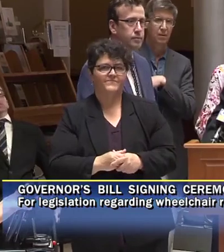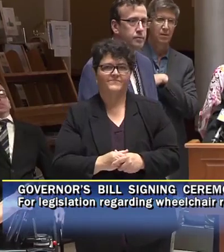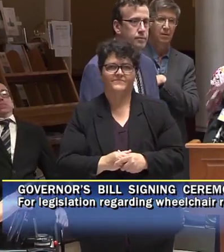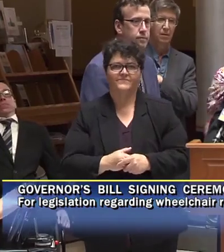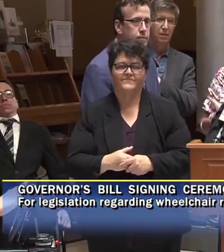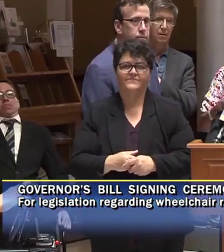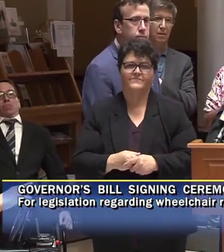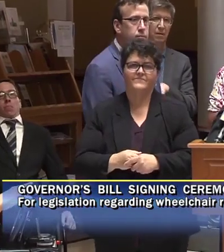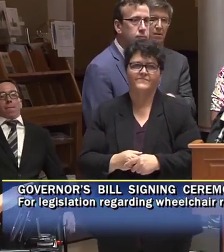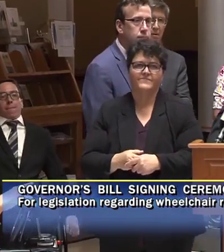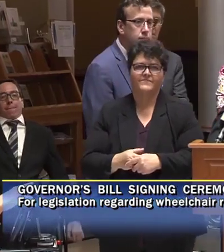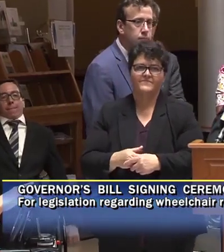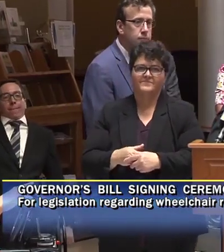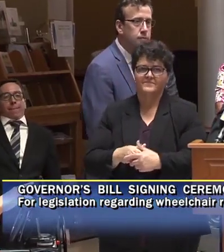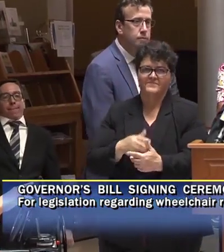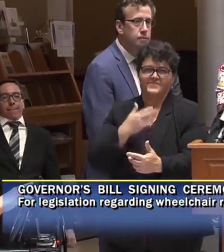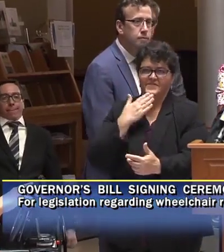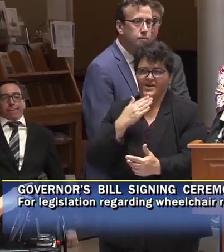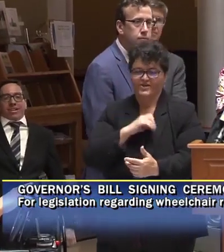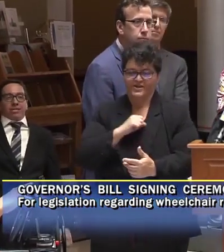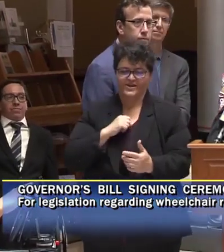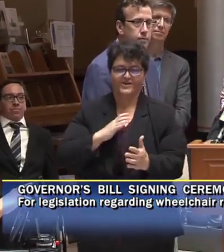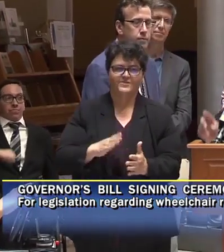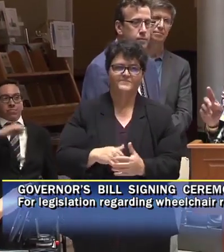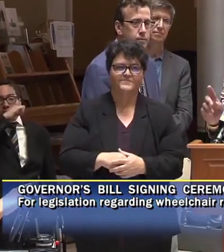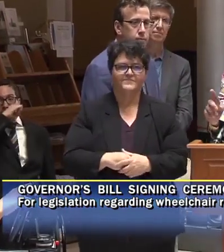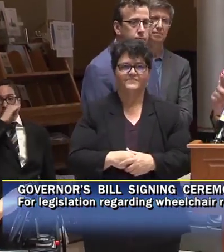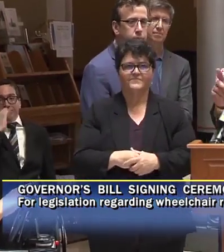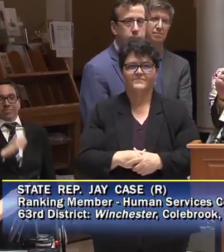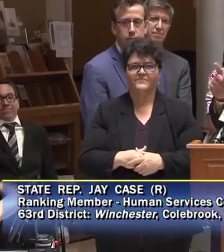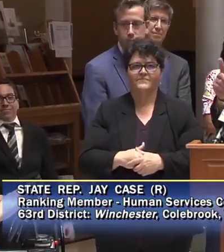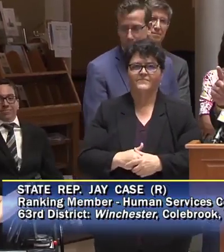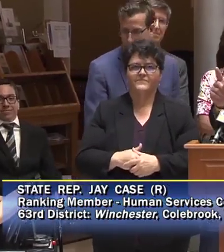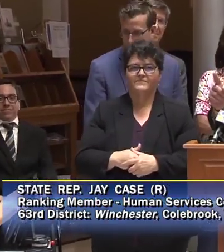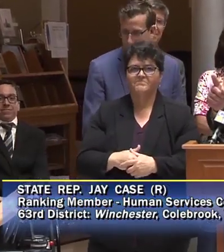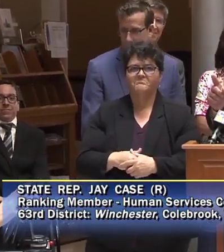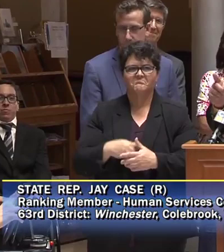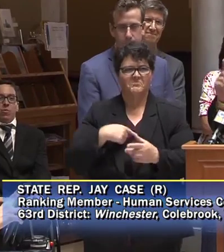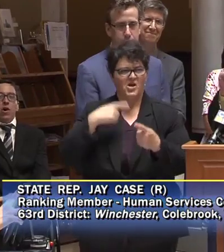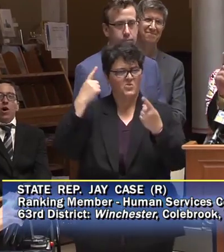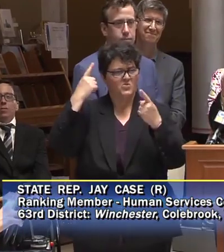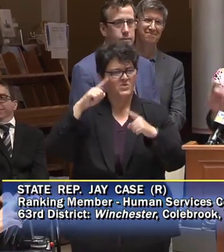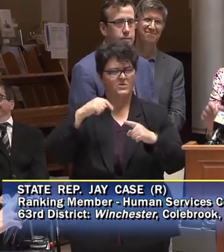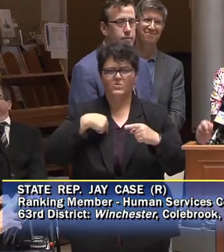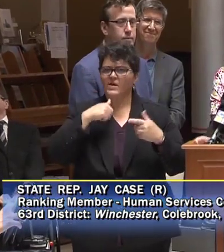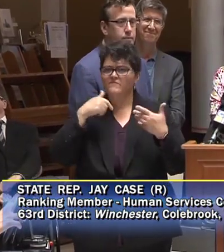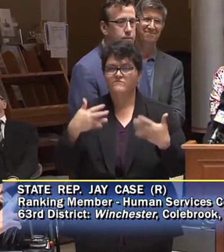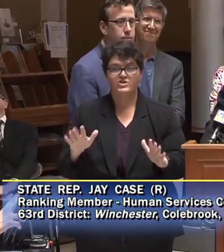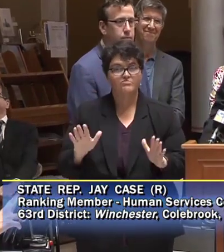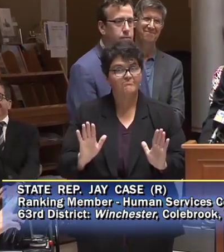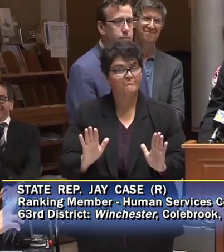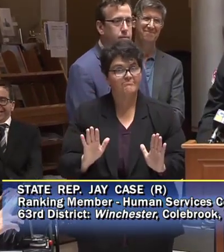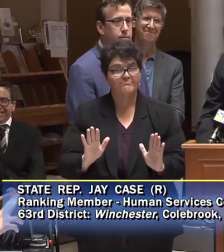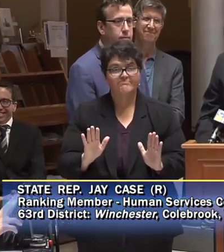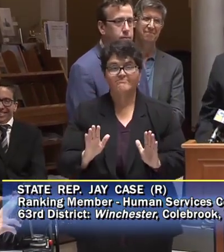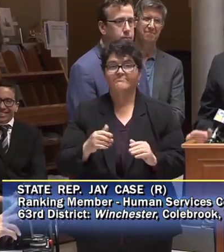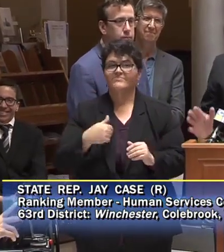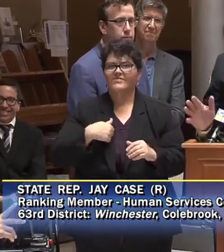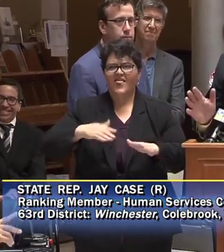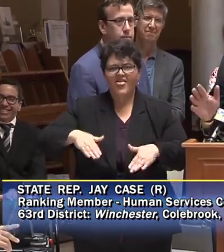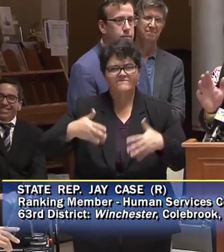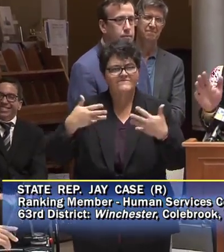Thank you, Senator. And I agree. We're not done. So we're not done with this.